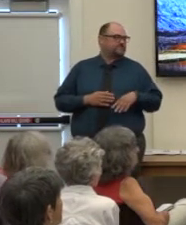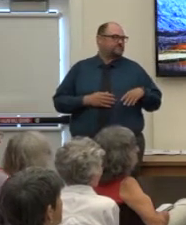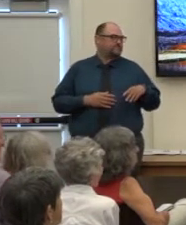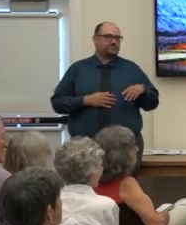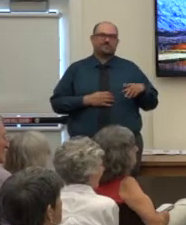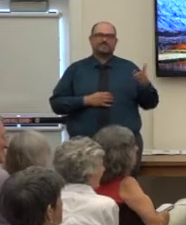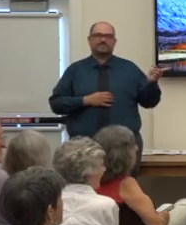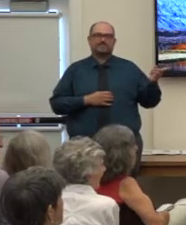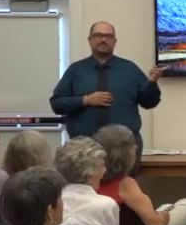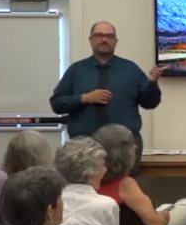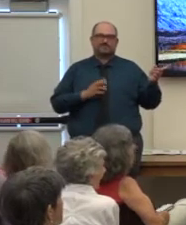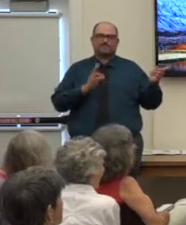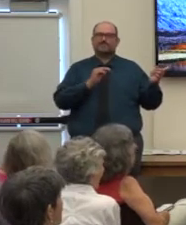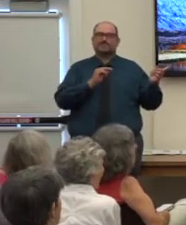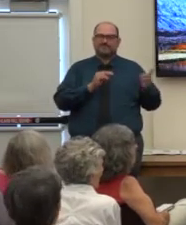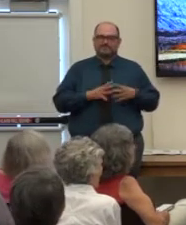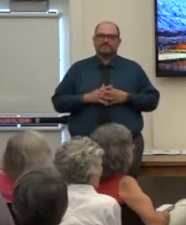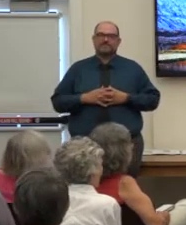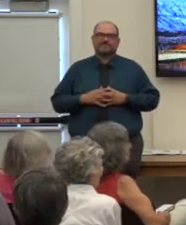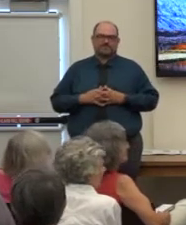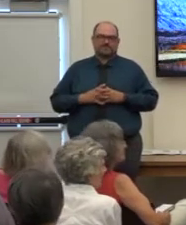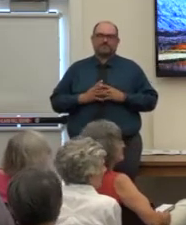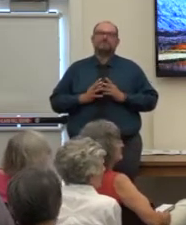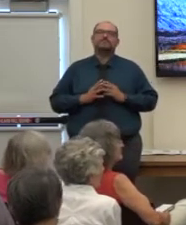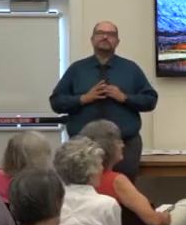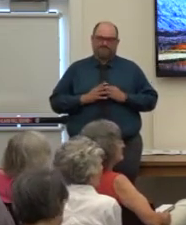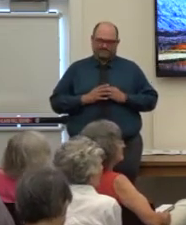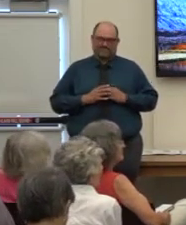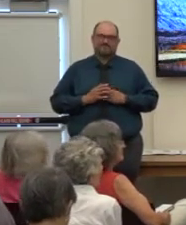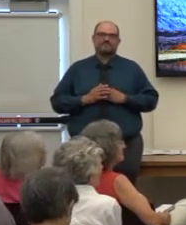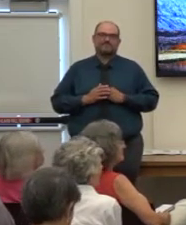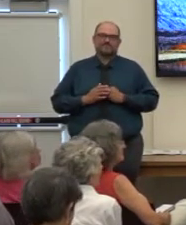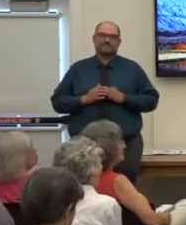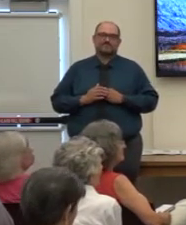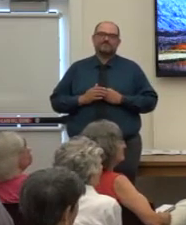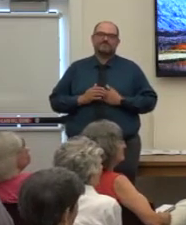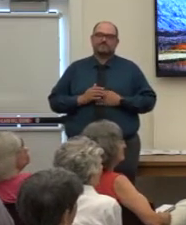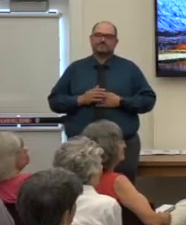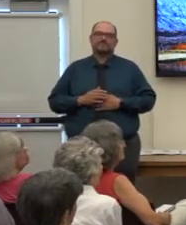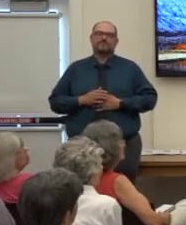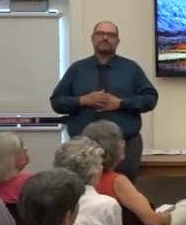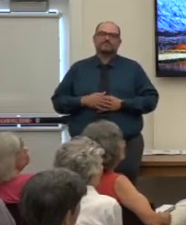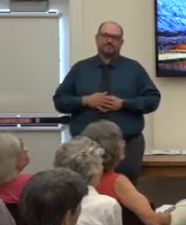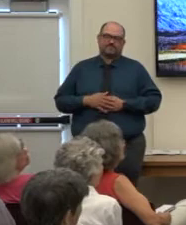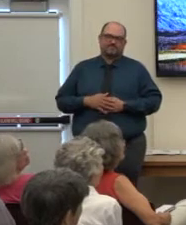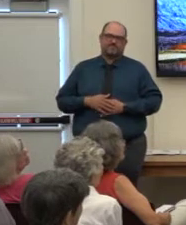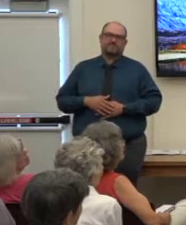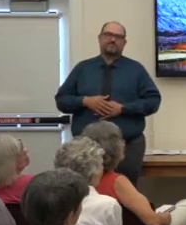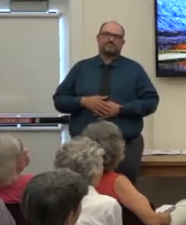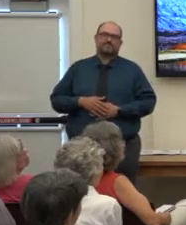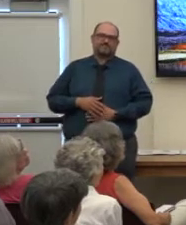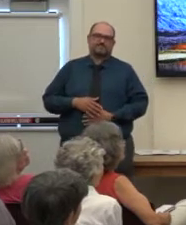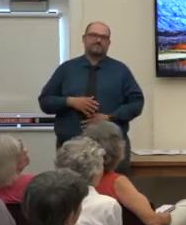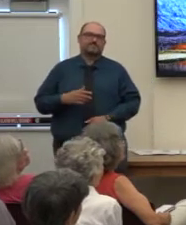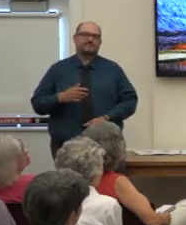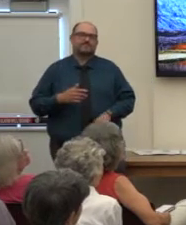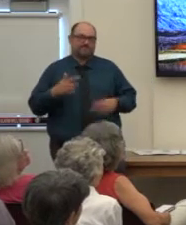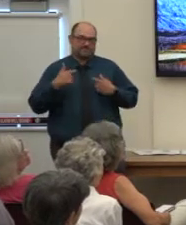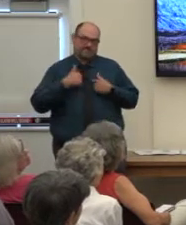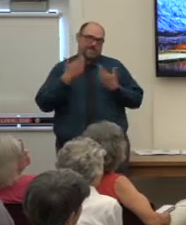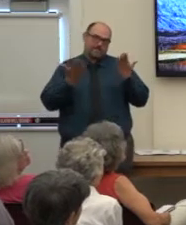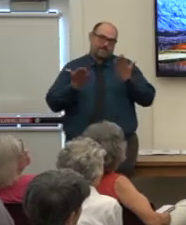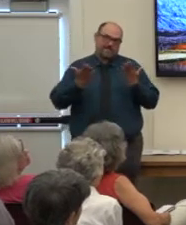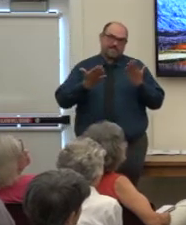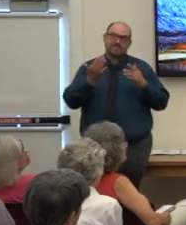So, okay. But by the, I had felt, and probably wrong because Joan is the